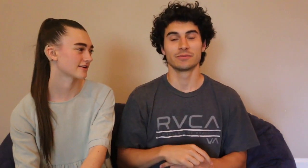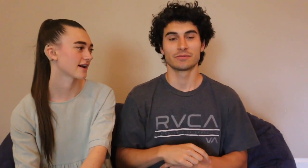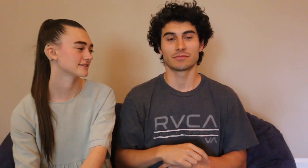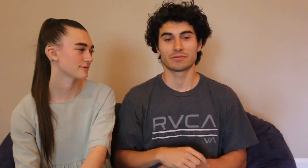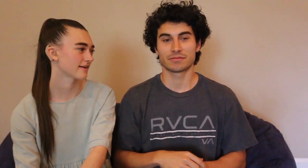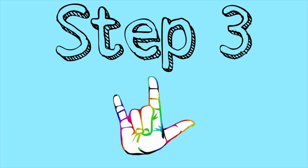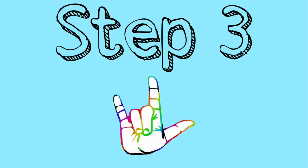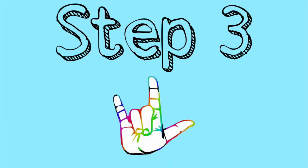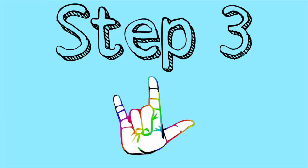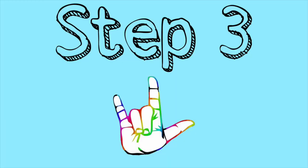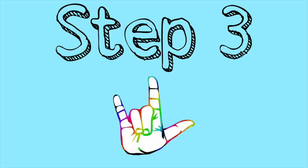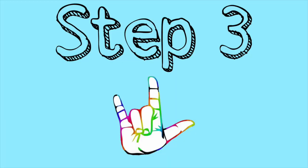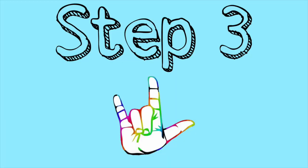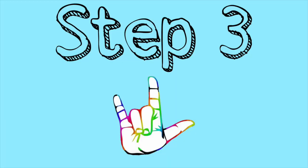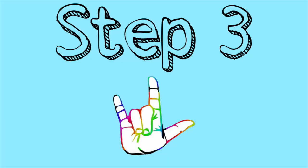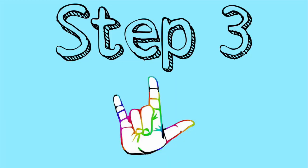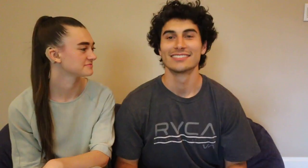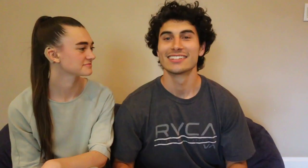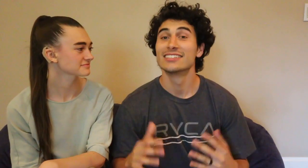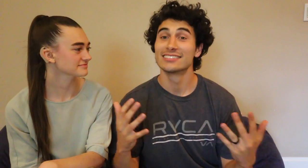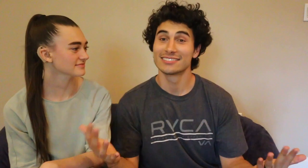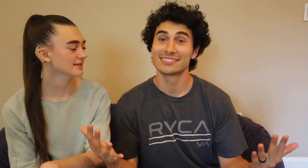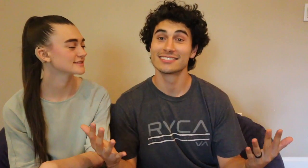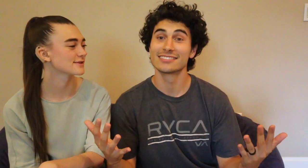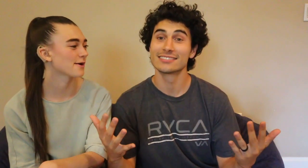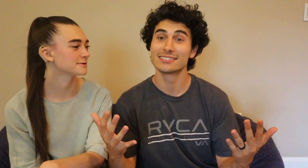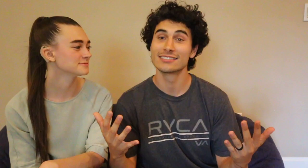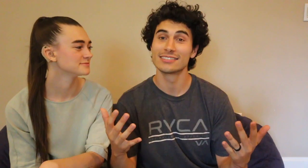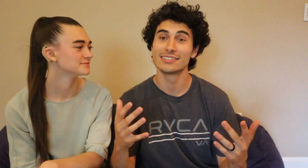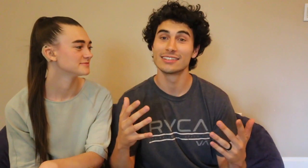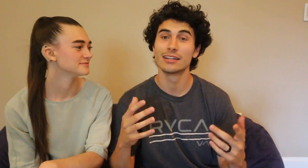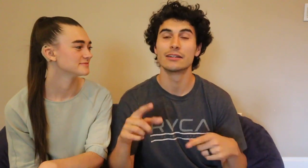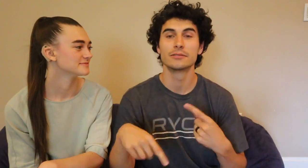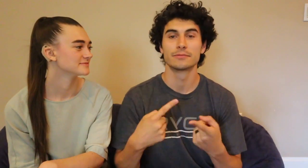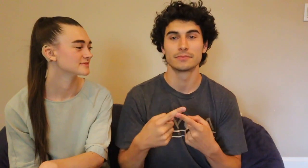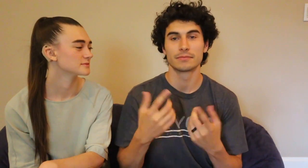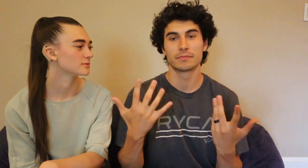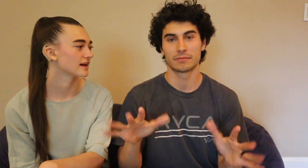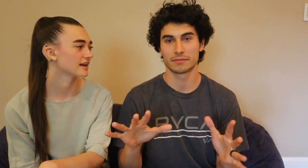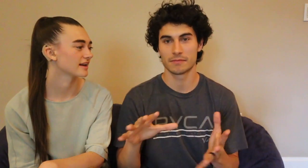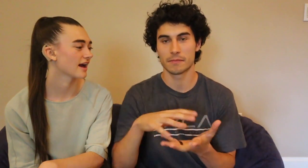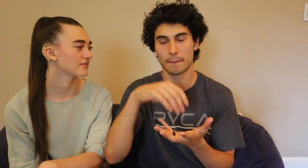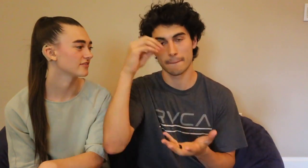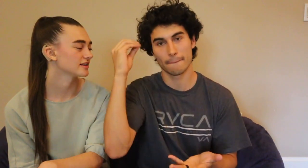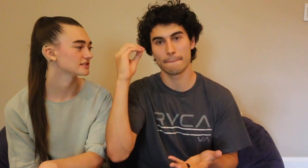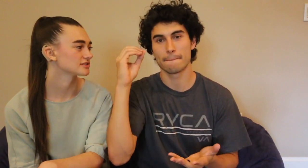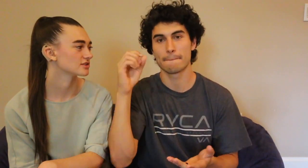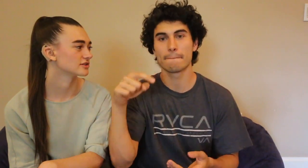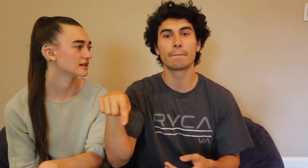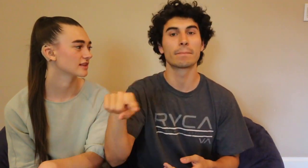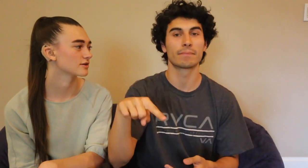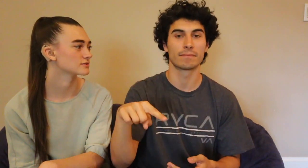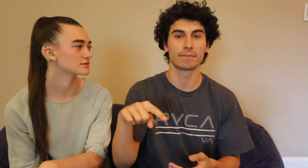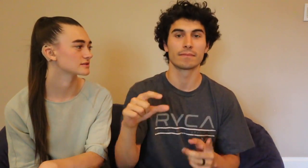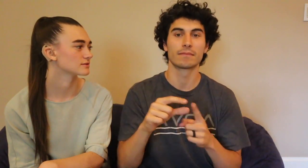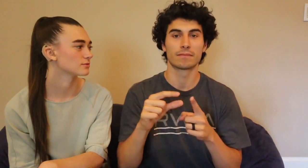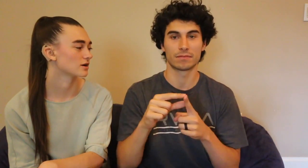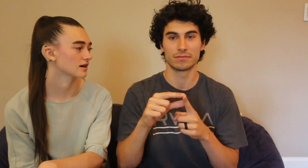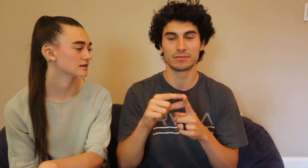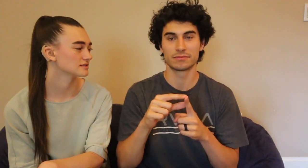correct way. So, when I finished learning those words,